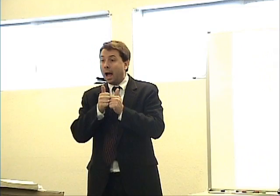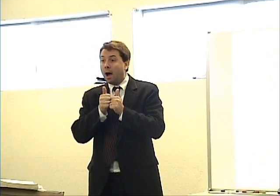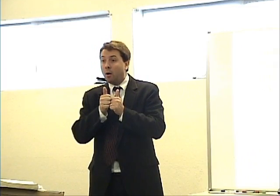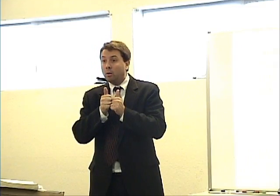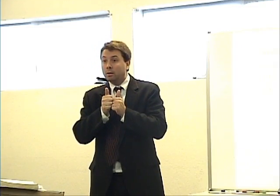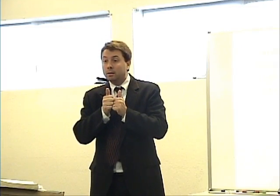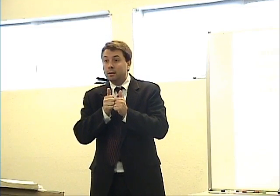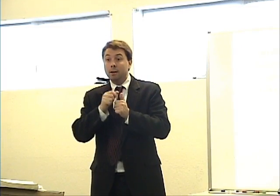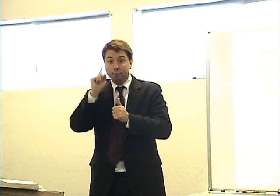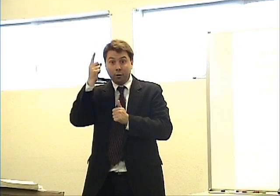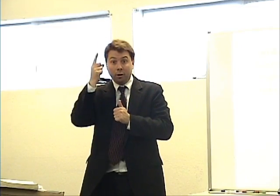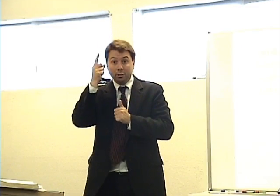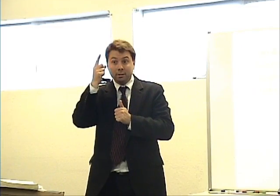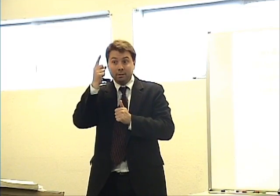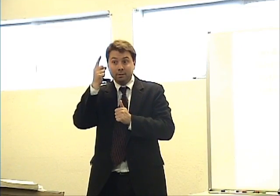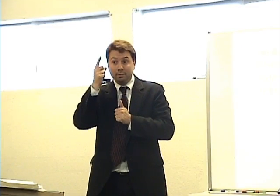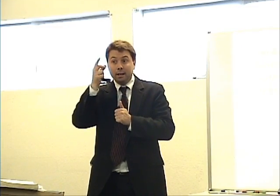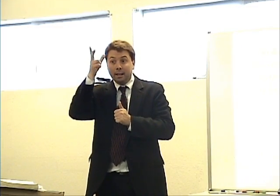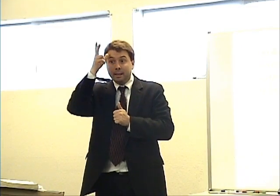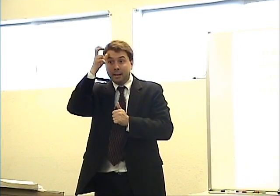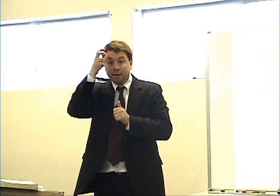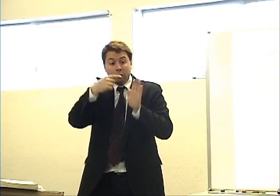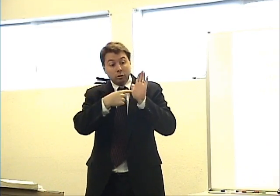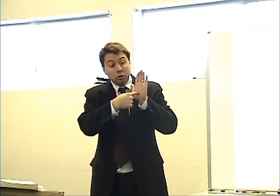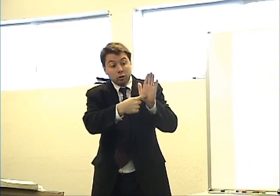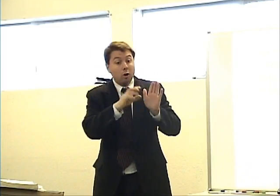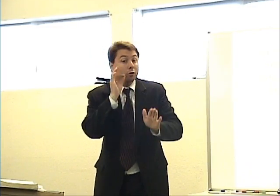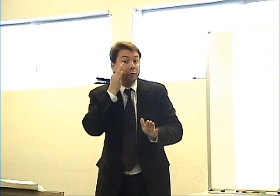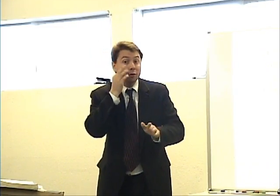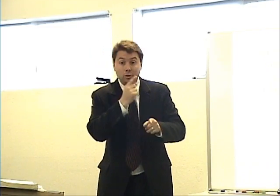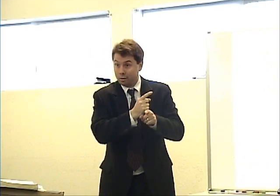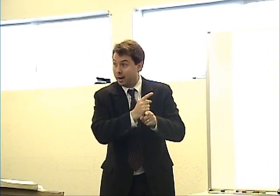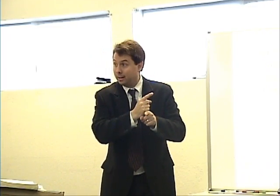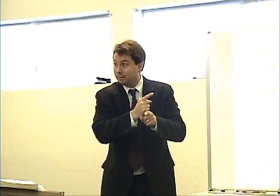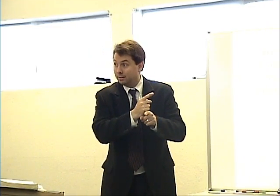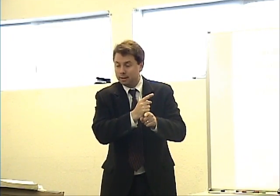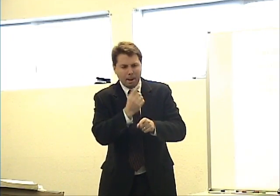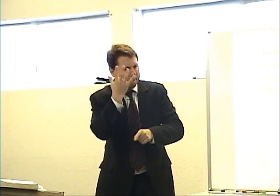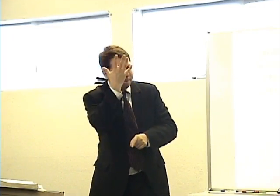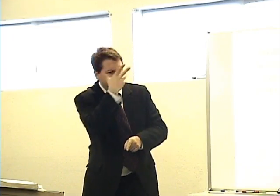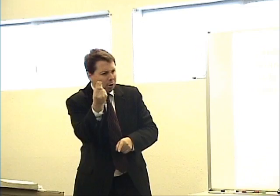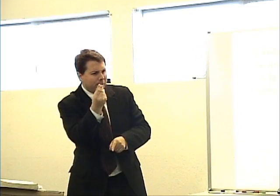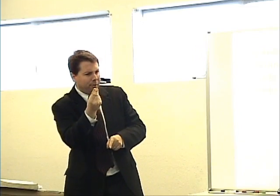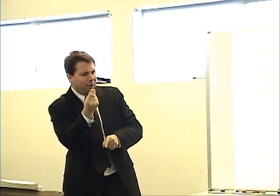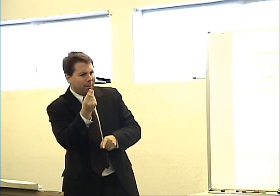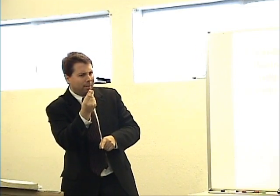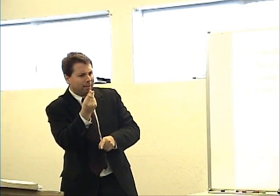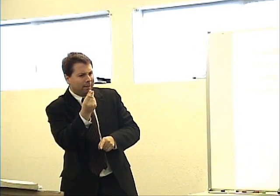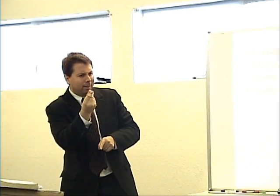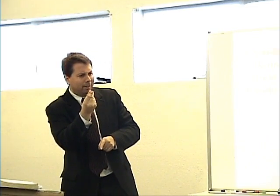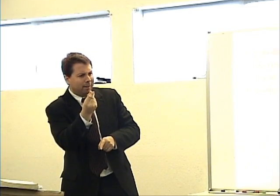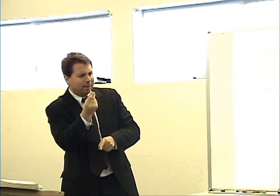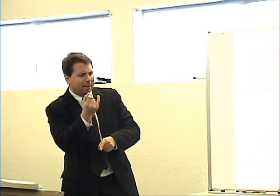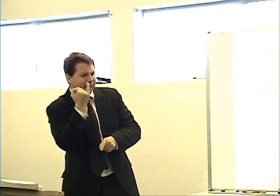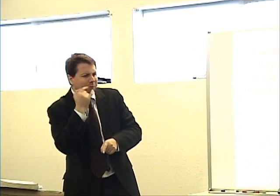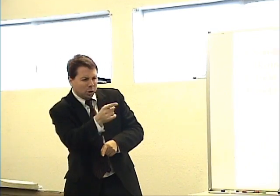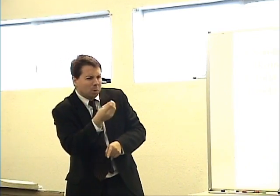How? First, the devil showed the fruit, right? Beautiful. If you